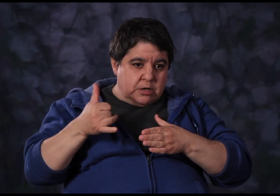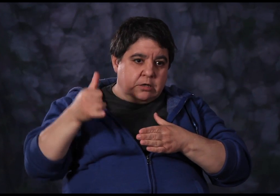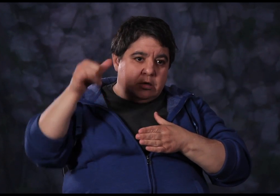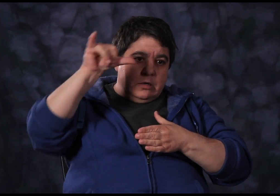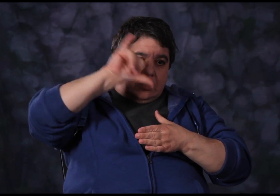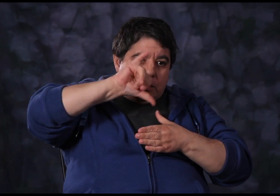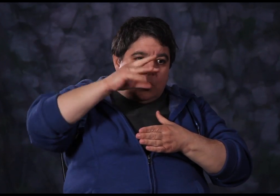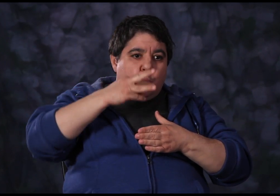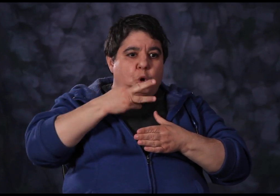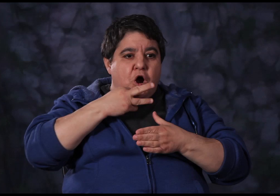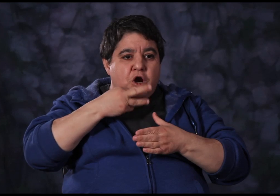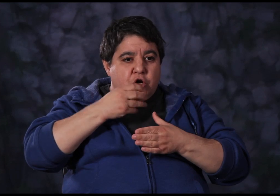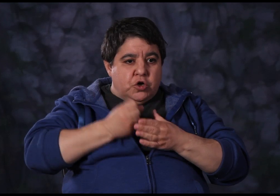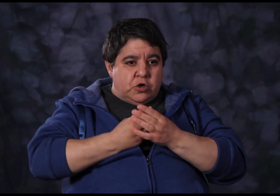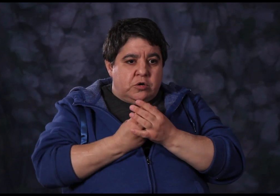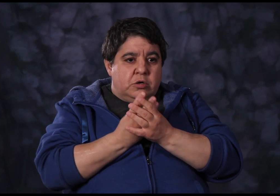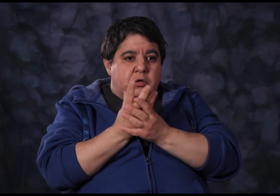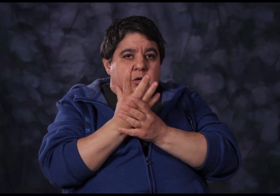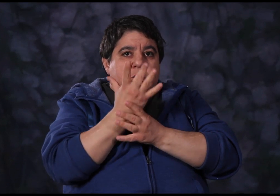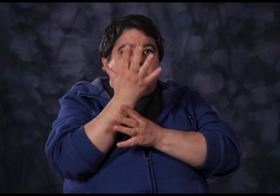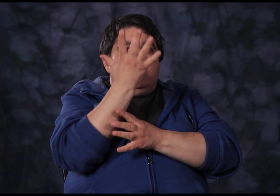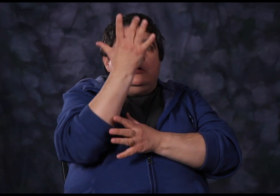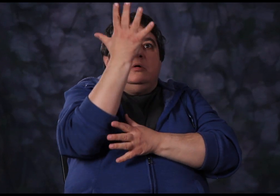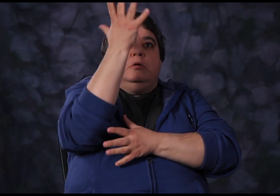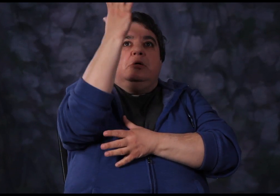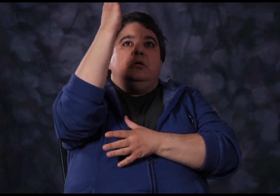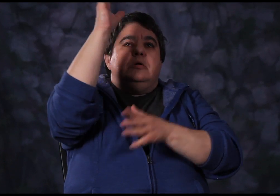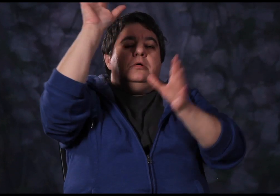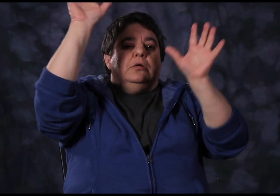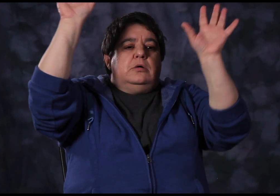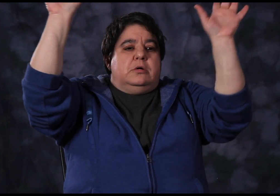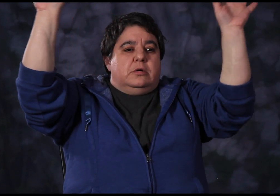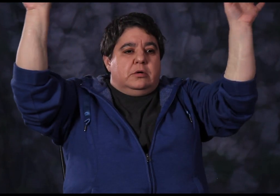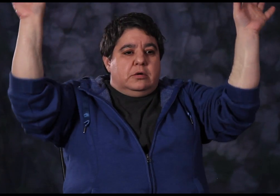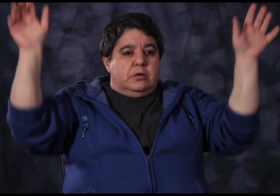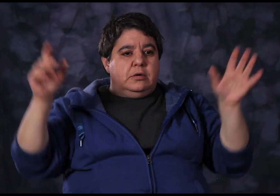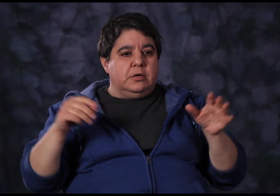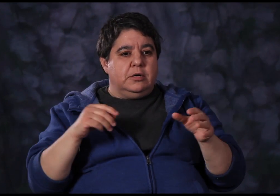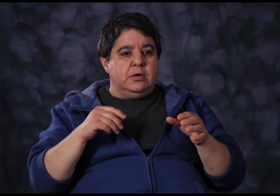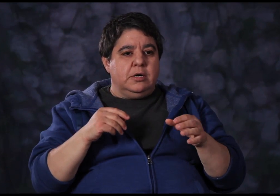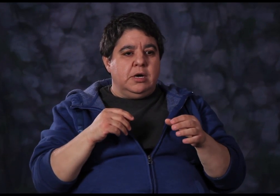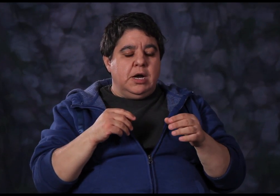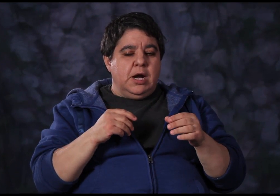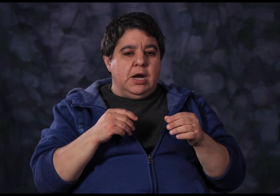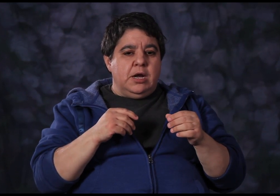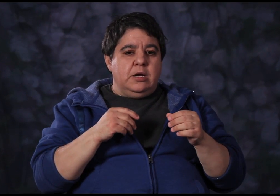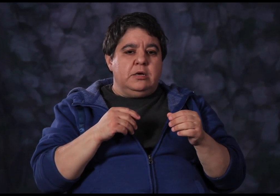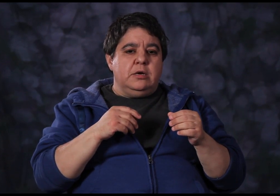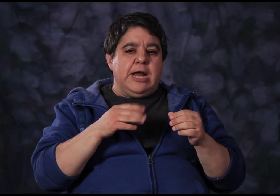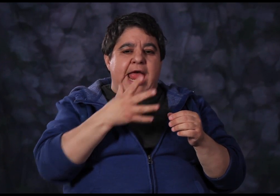And if you nurture it and feed it and give it water and sunlight, it'll grow.